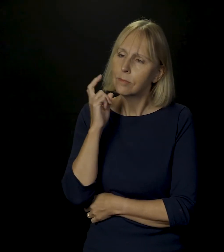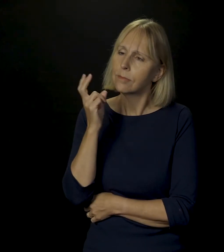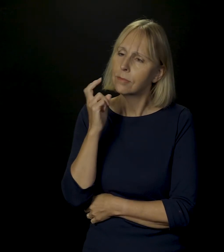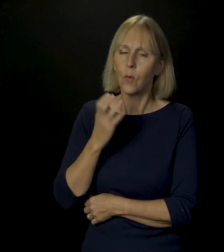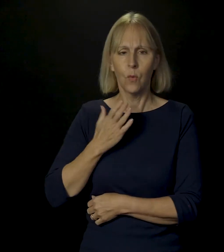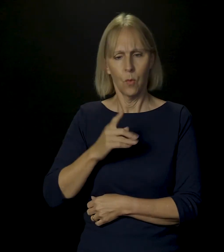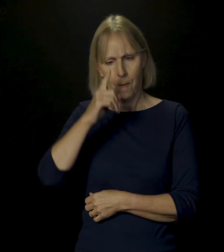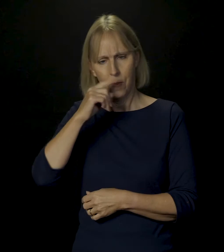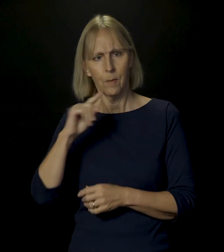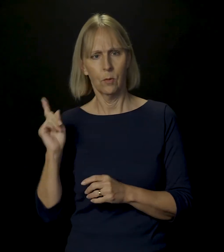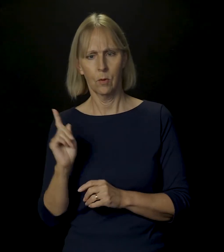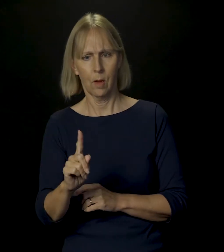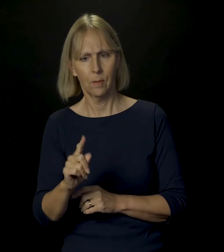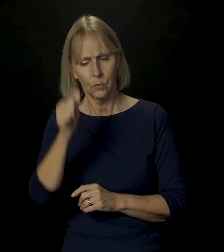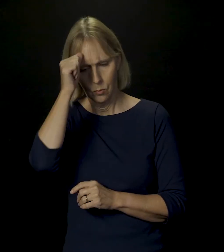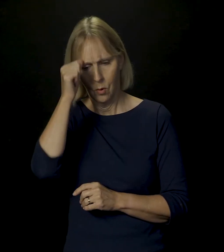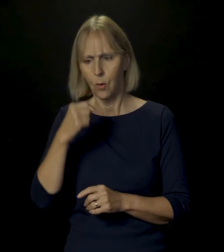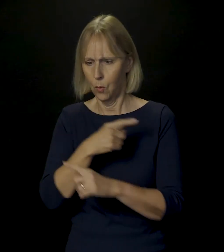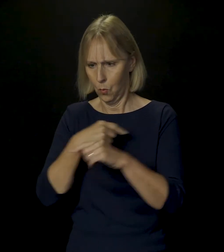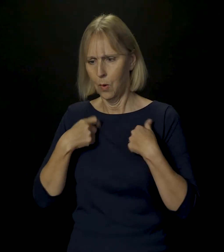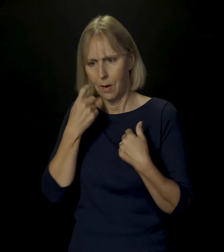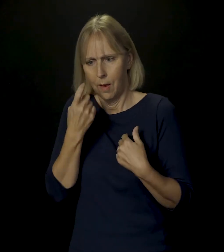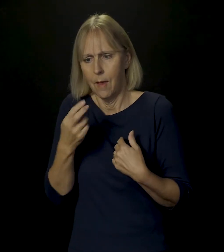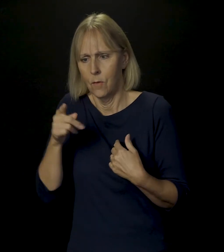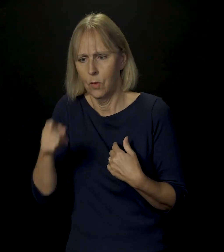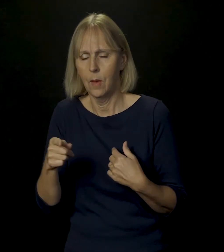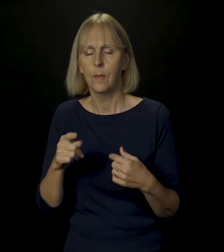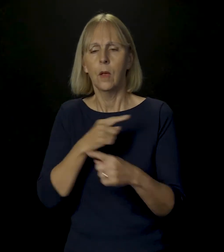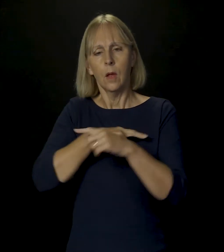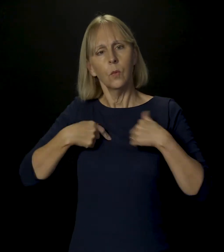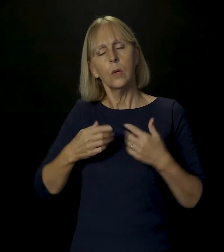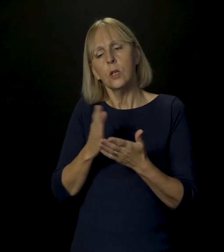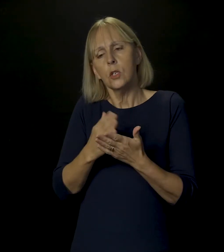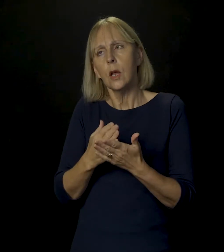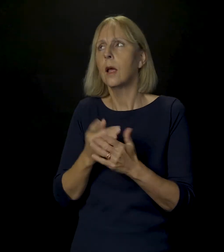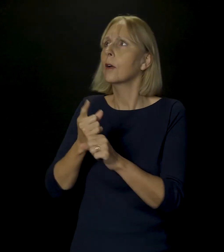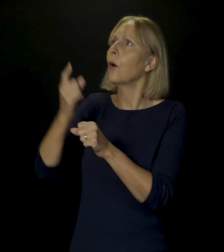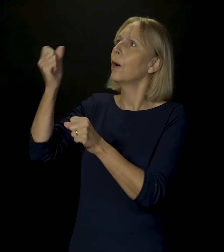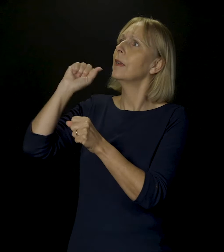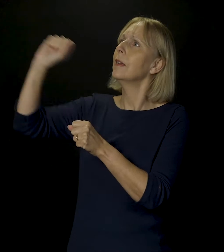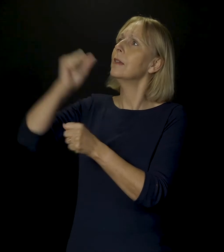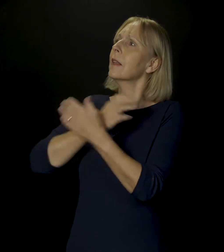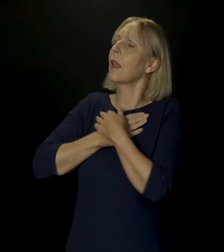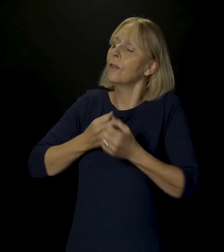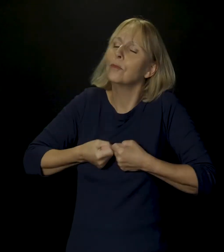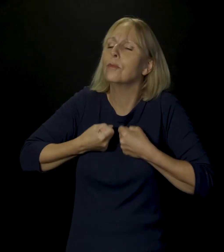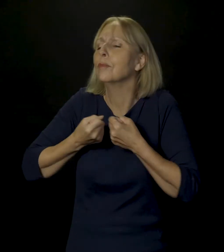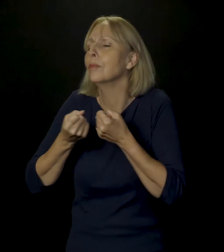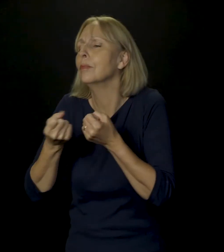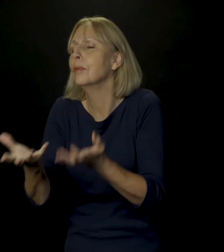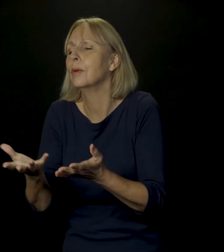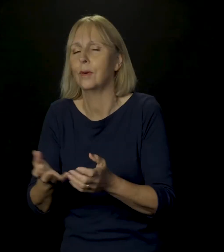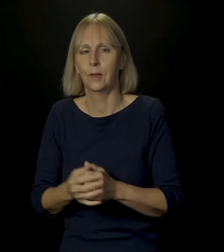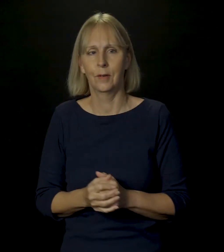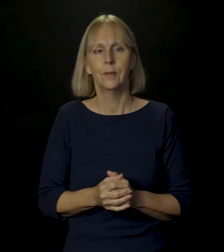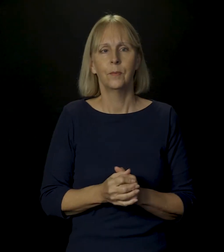want our participants To not only feel cared for But to know that we are Sharing God's love We are throwing it at them We are pouring it All over them